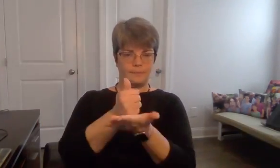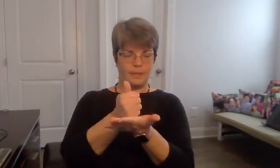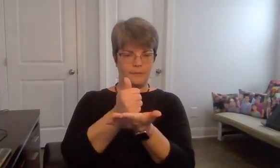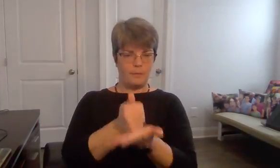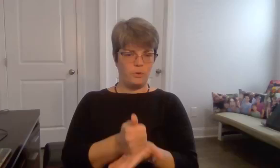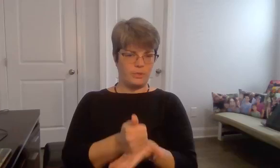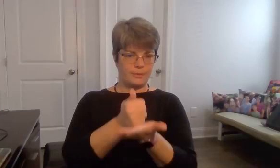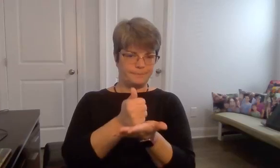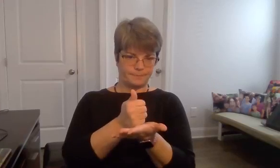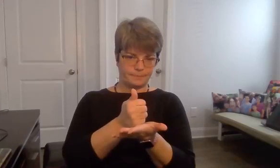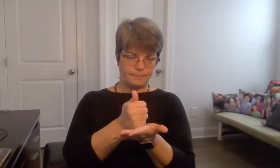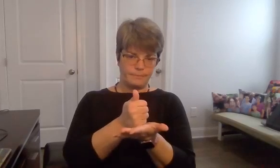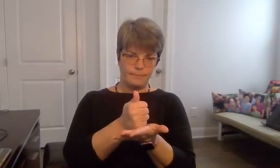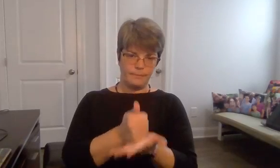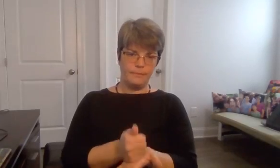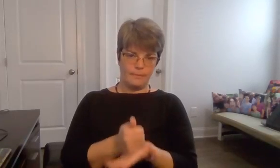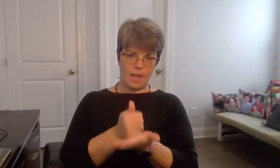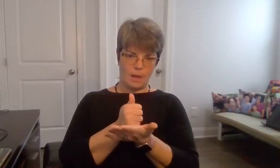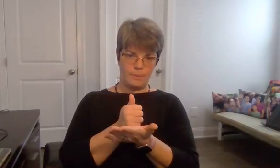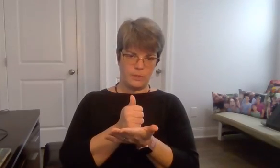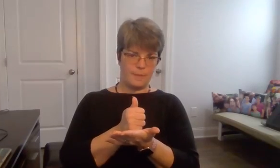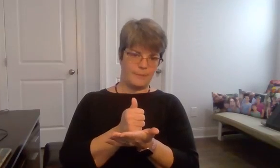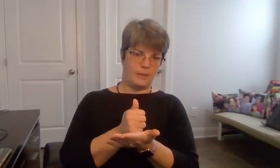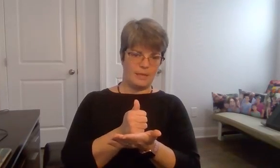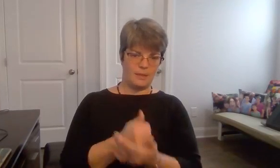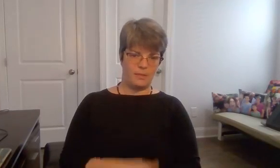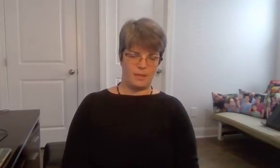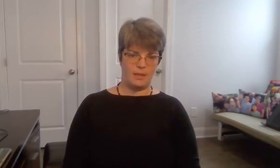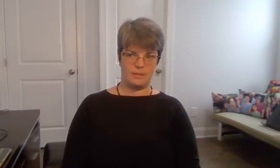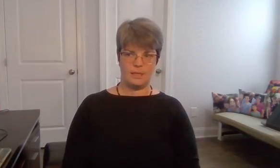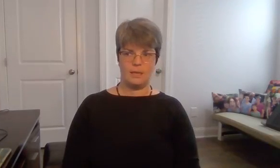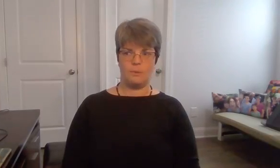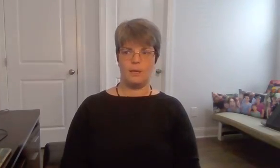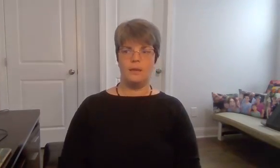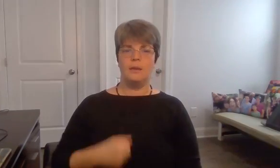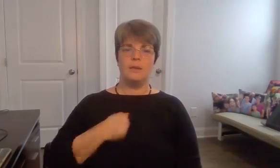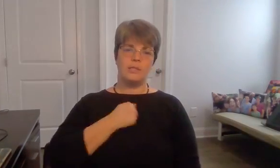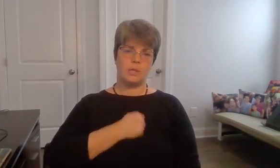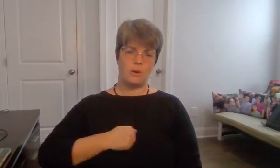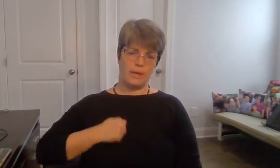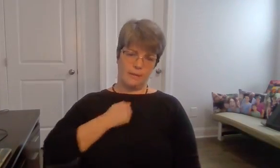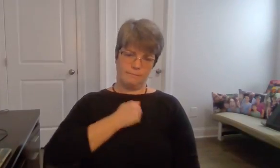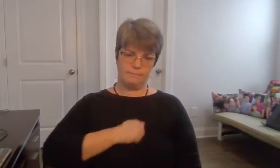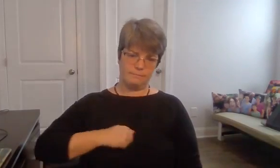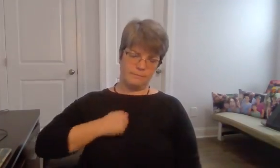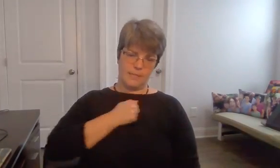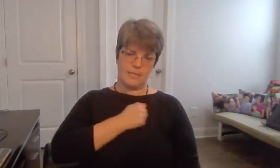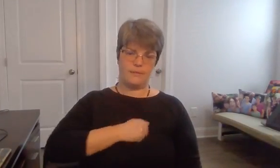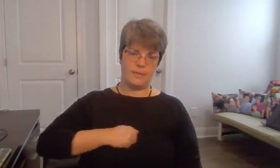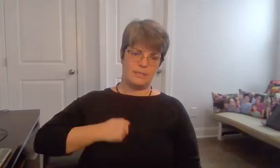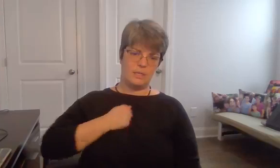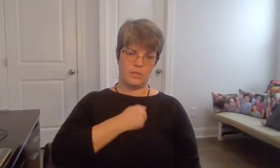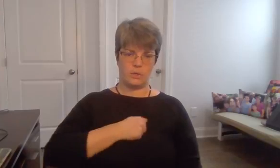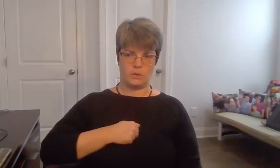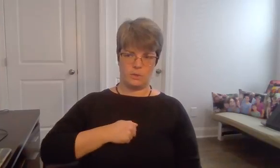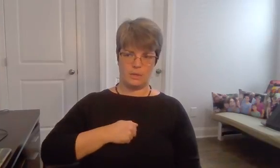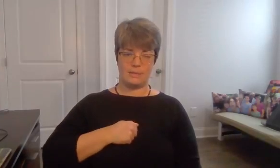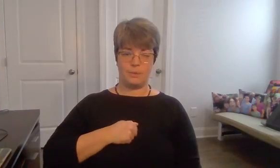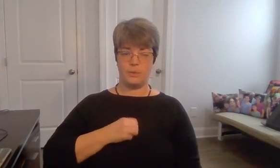Give it a boost. Help. So get between them and the thing and sign help. Sorry is a fist in a circle, as opposed